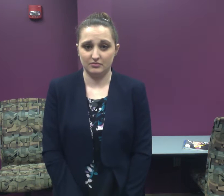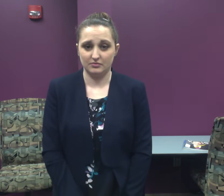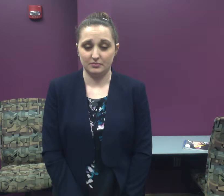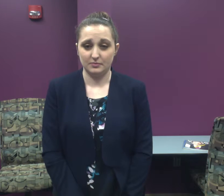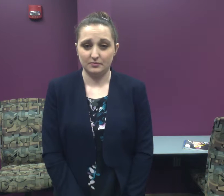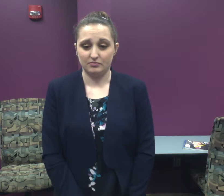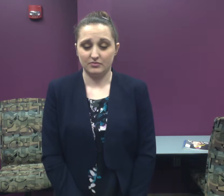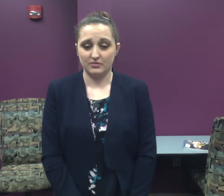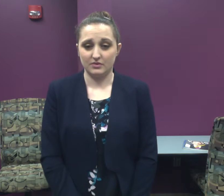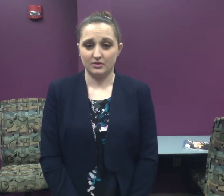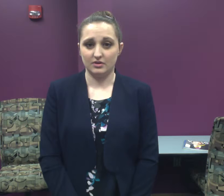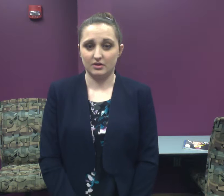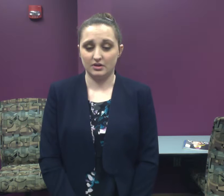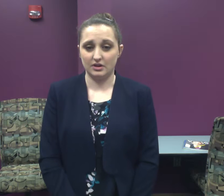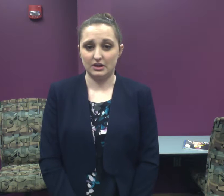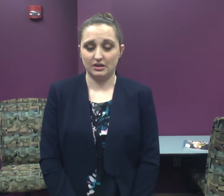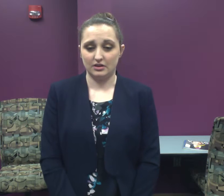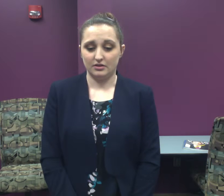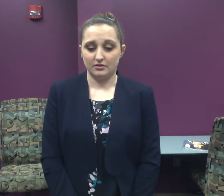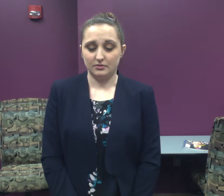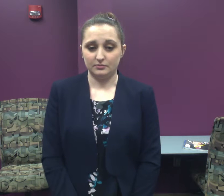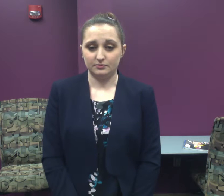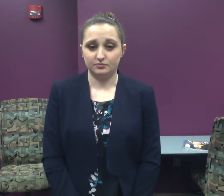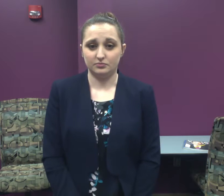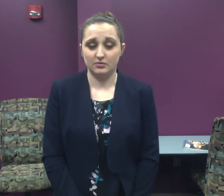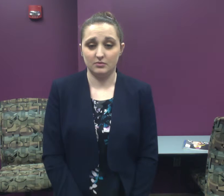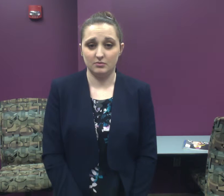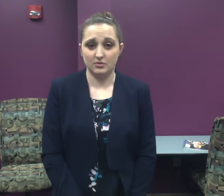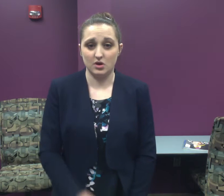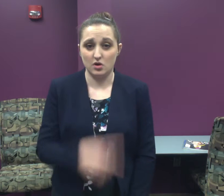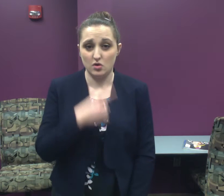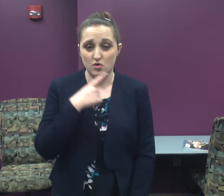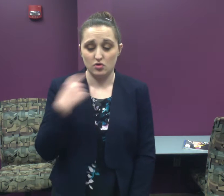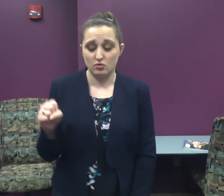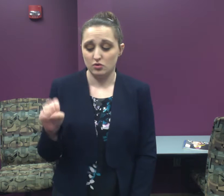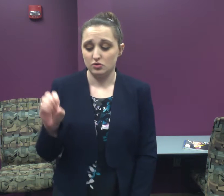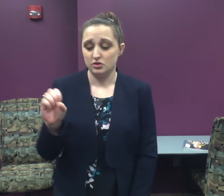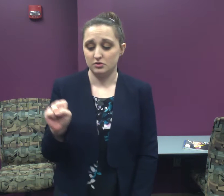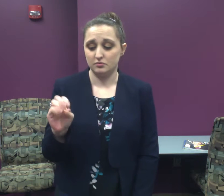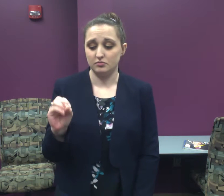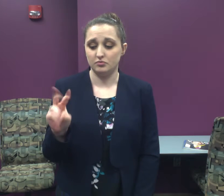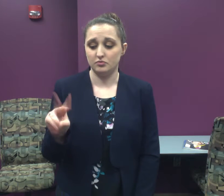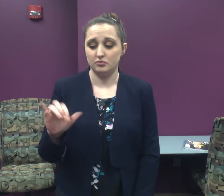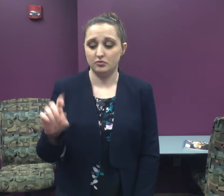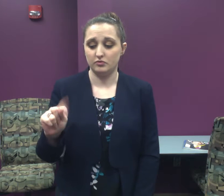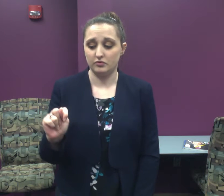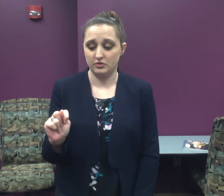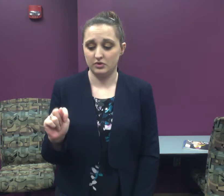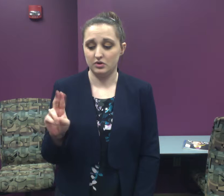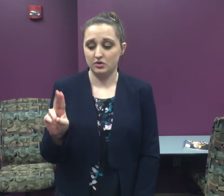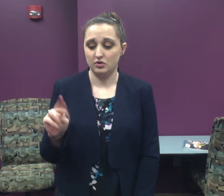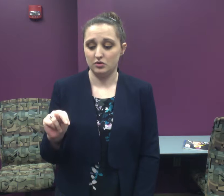is not a partnership. Right? It is a very subservient one, even to the point in the